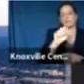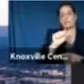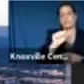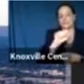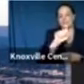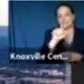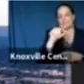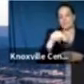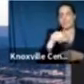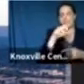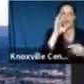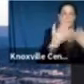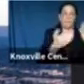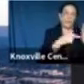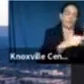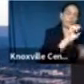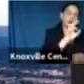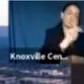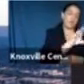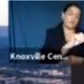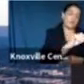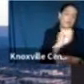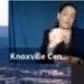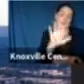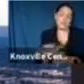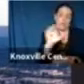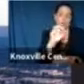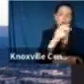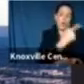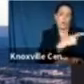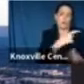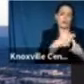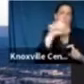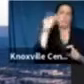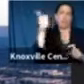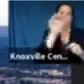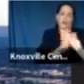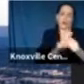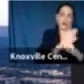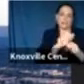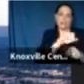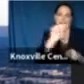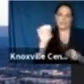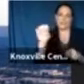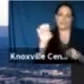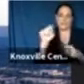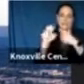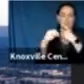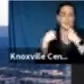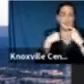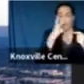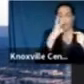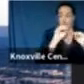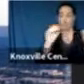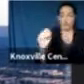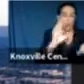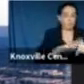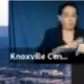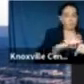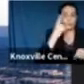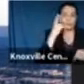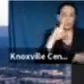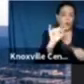reflect Knox County, East Region, or patients from other jurisdictions. We saw no flags regarding ventilators, ICU beds,